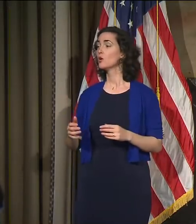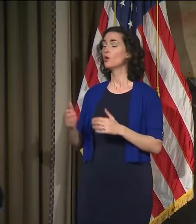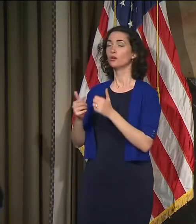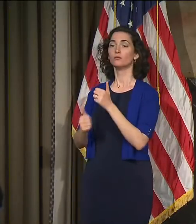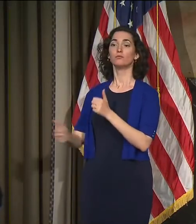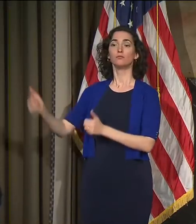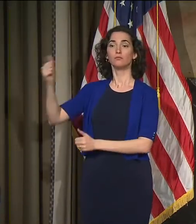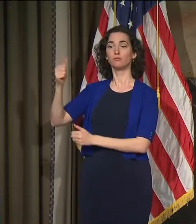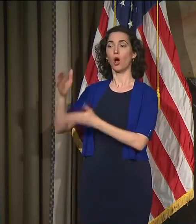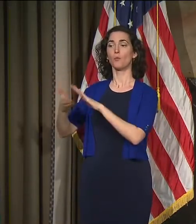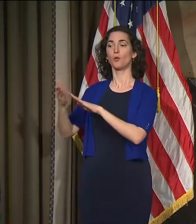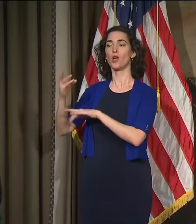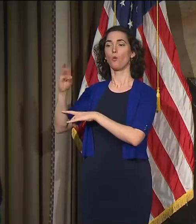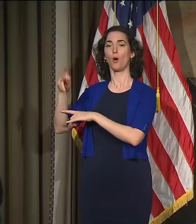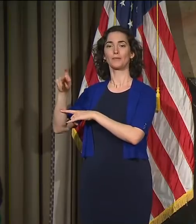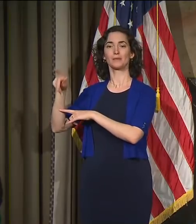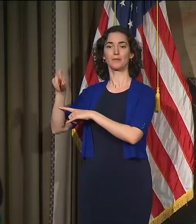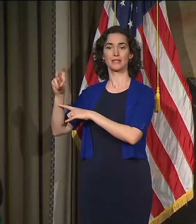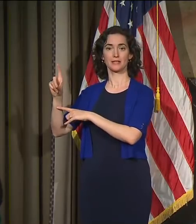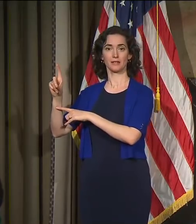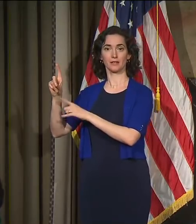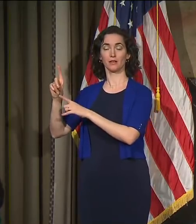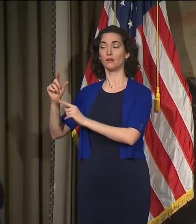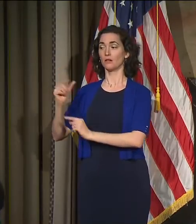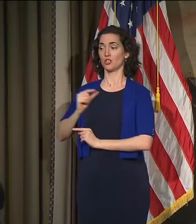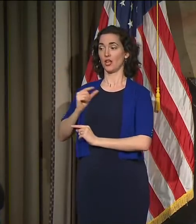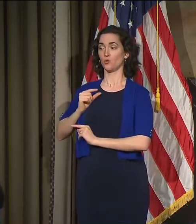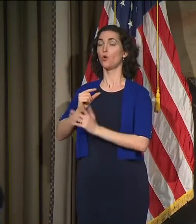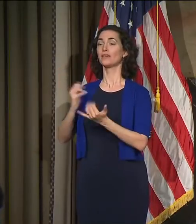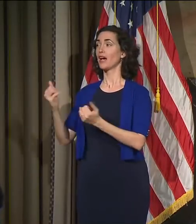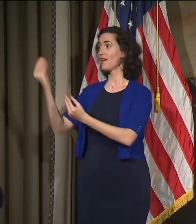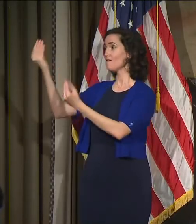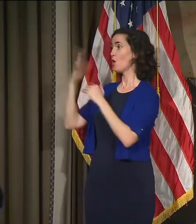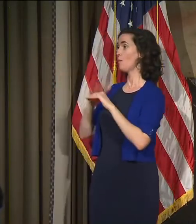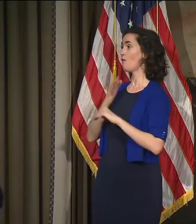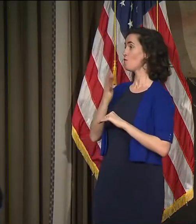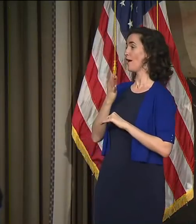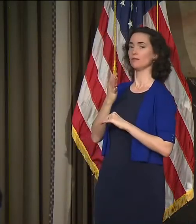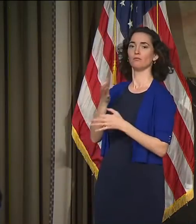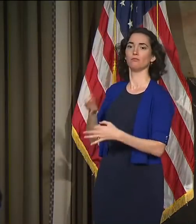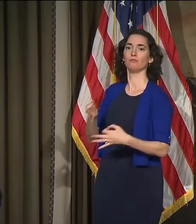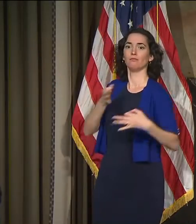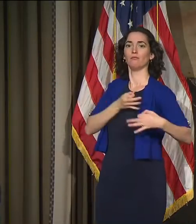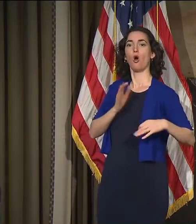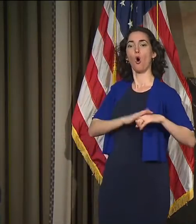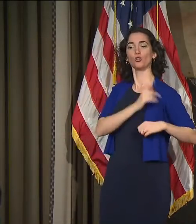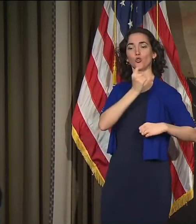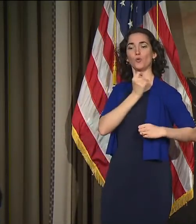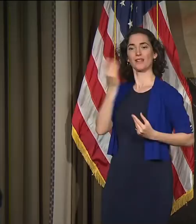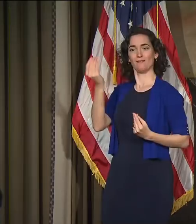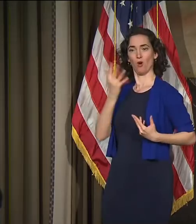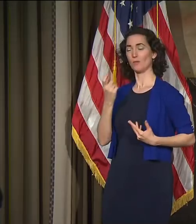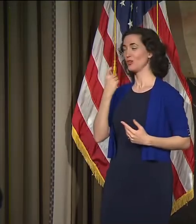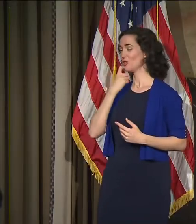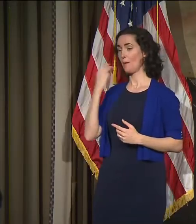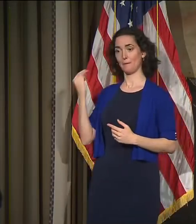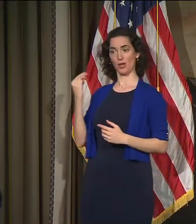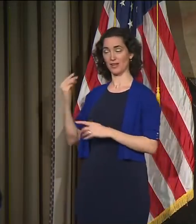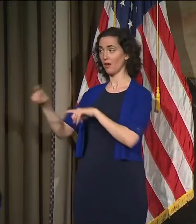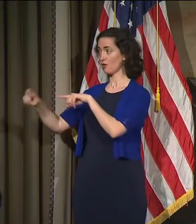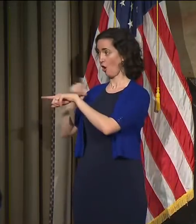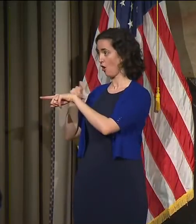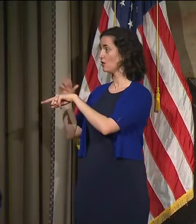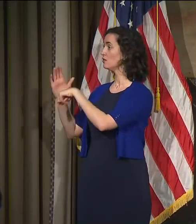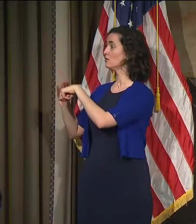Perna, they have now backed that up to Tuesdays. And so he told us on Monday on our phone call that